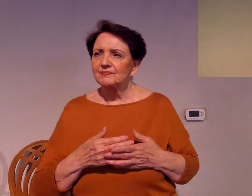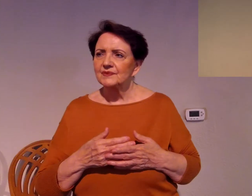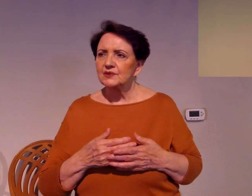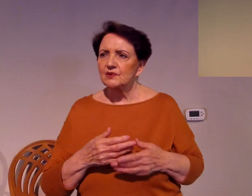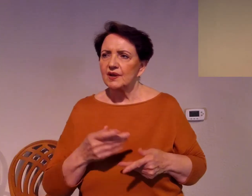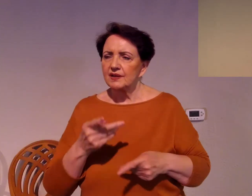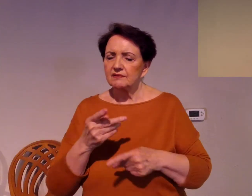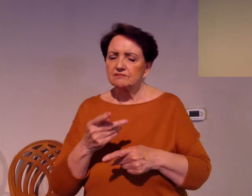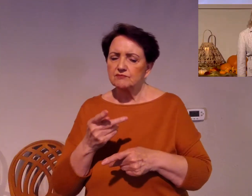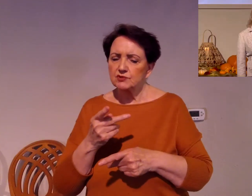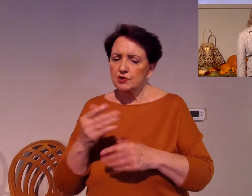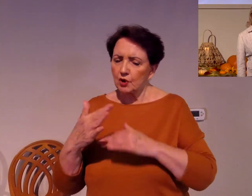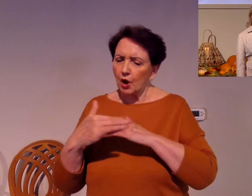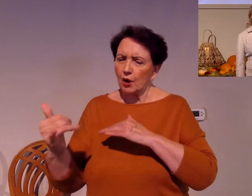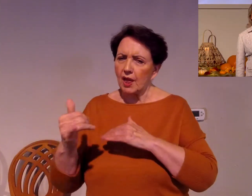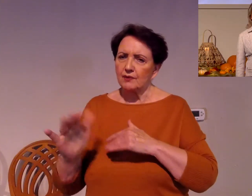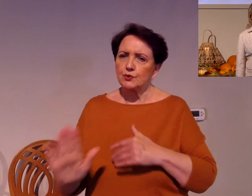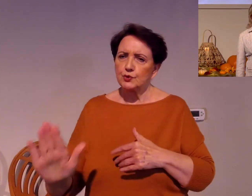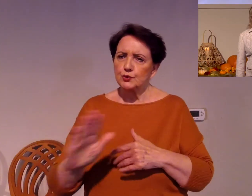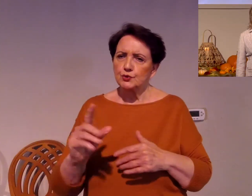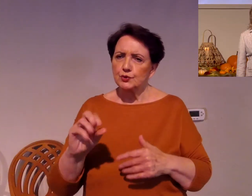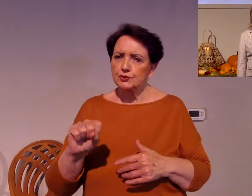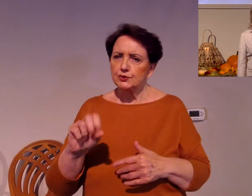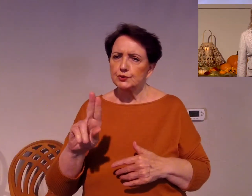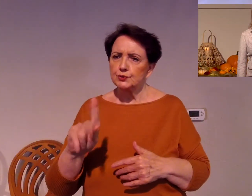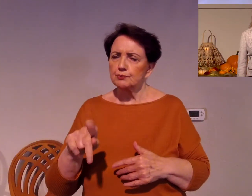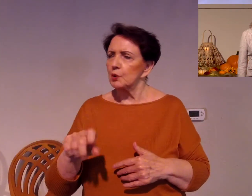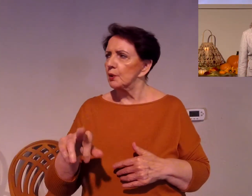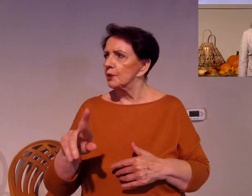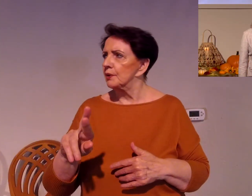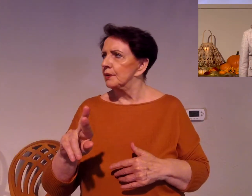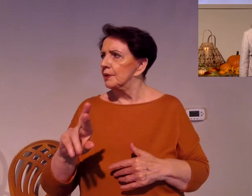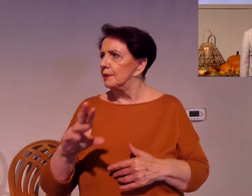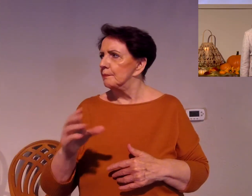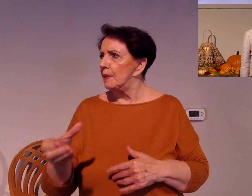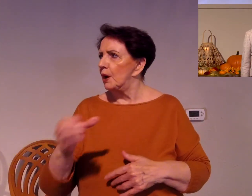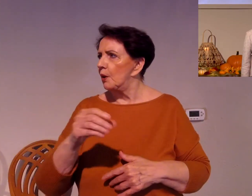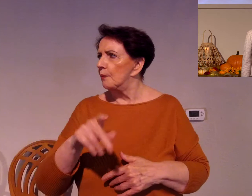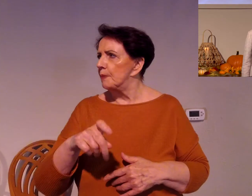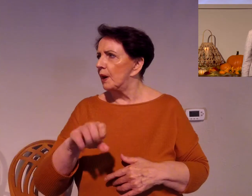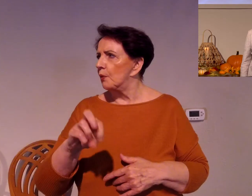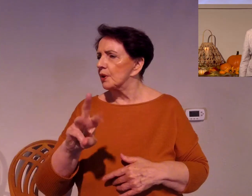out your superpower. I can say, I don't see your, come on, how can we help? Call out this superpower.